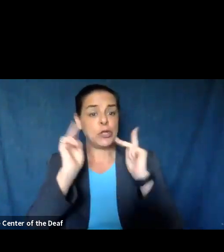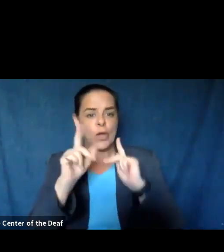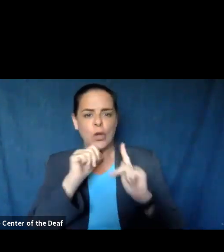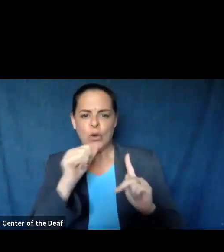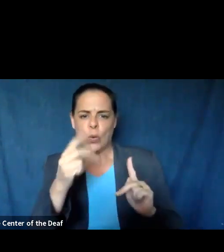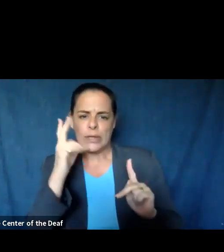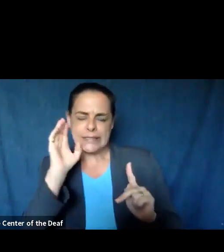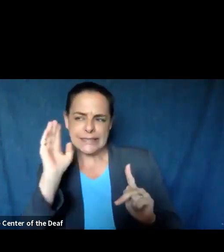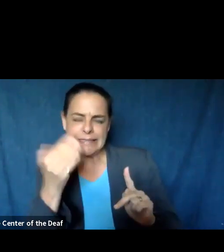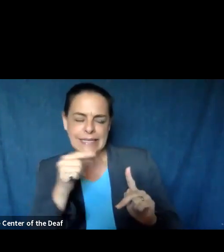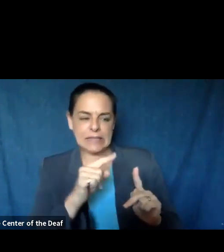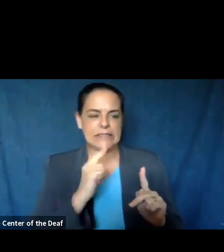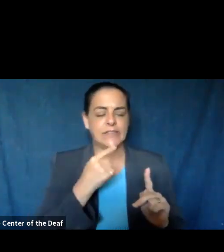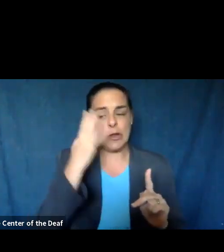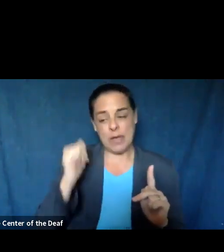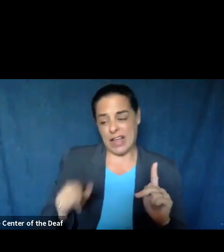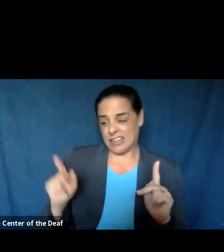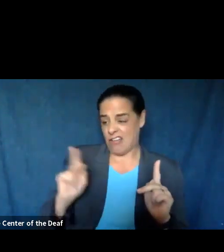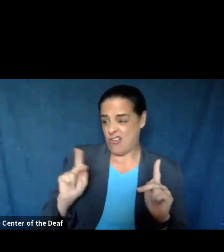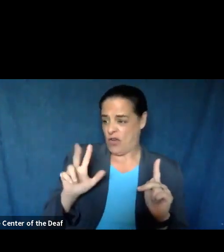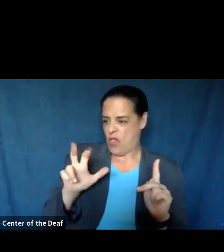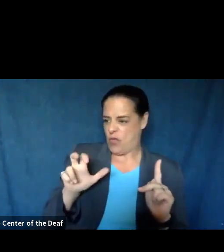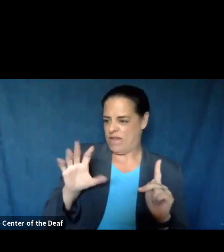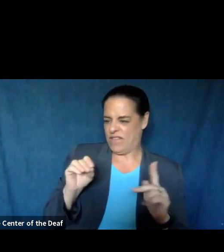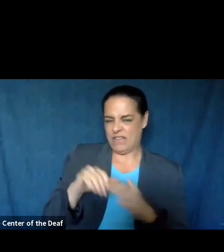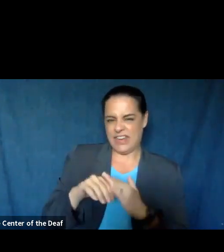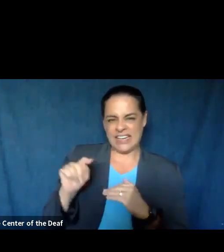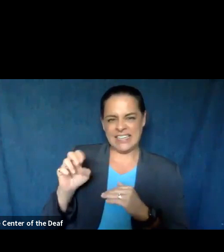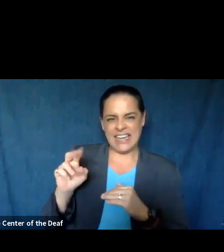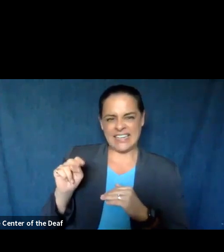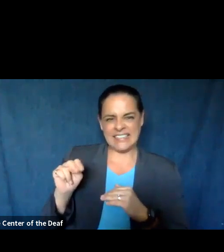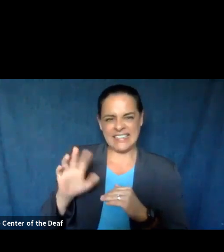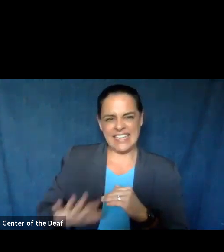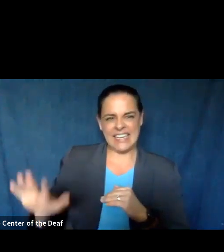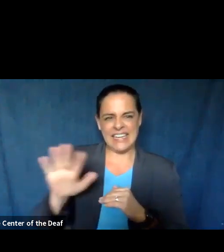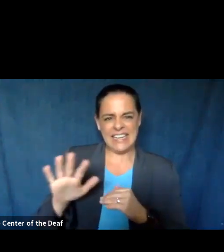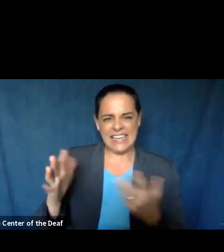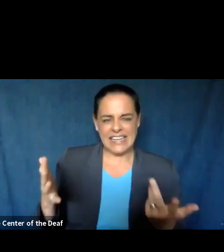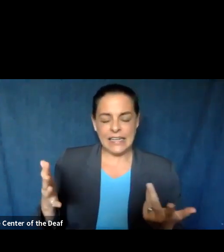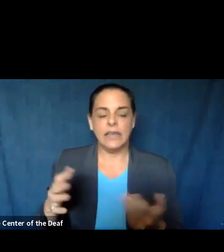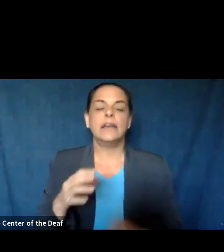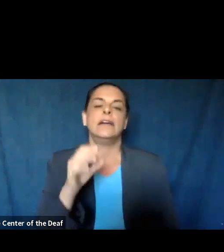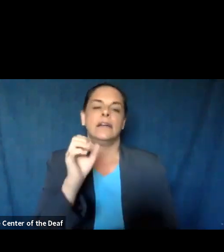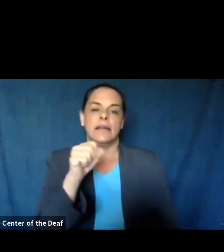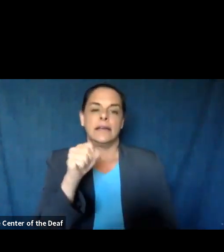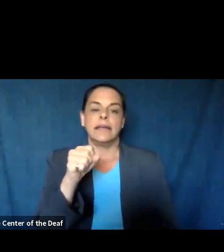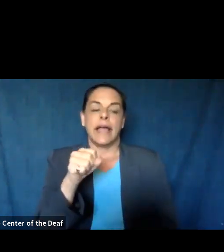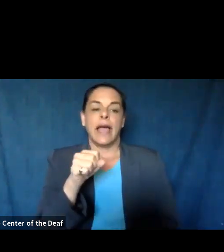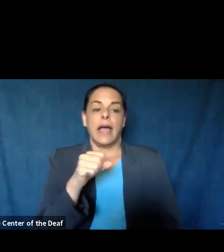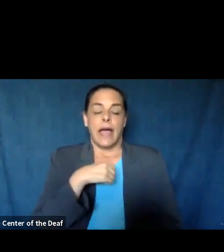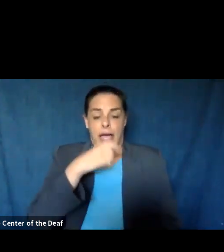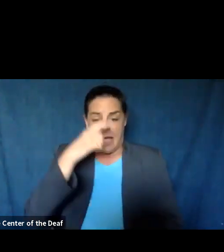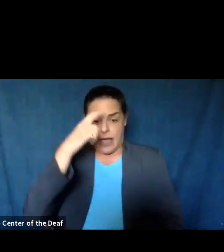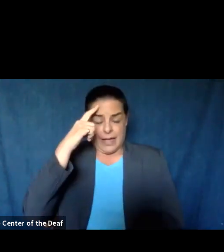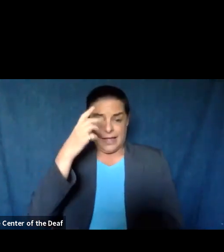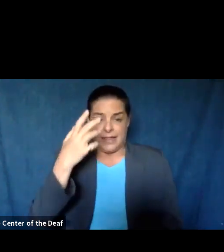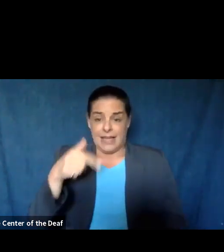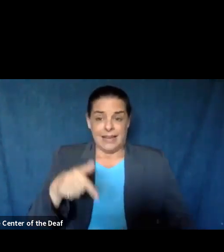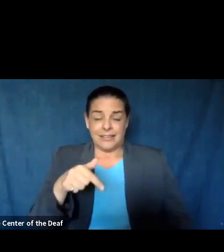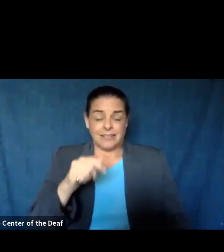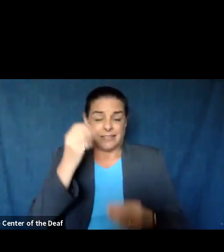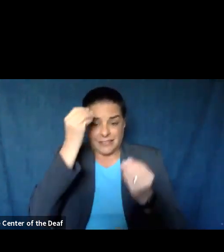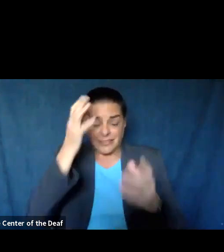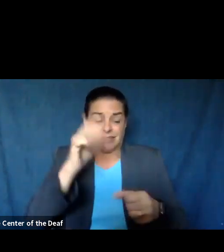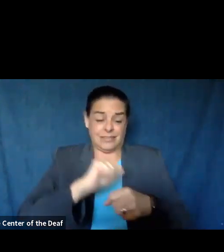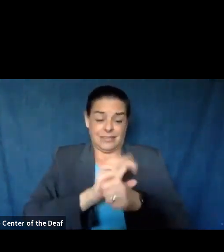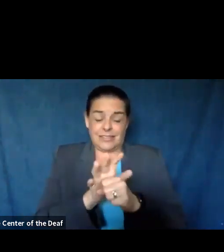severity, since there are around 350 deaths in Tennessee? Yeah, I think that, again, this isn't gone. This hasn't